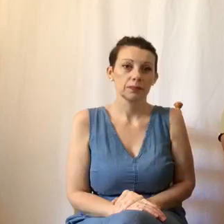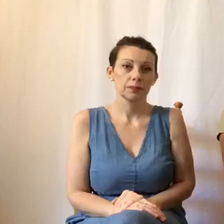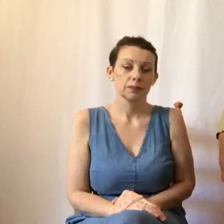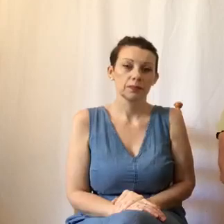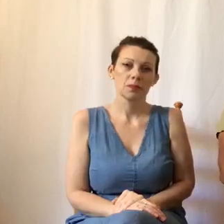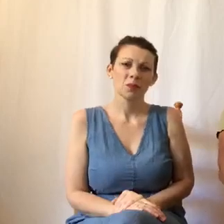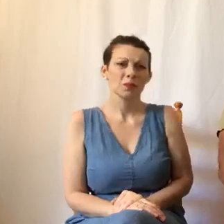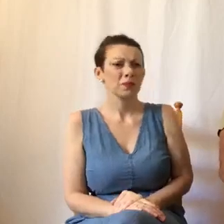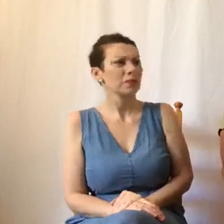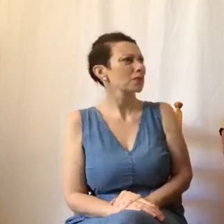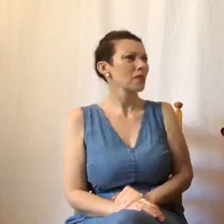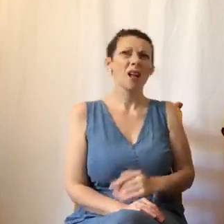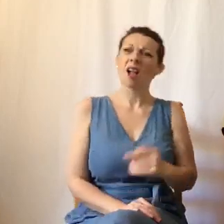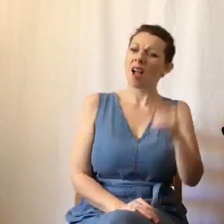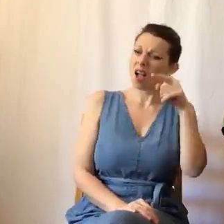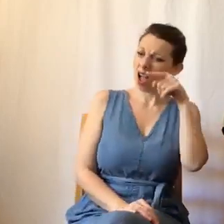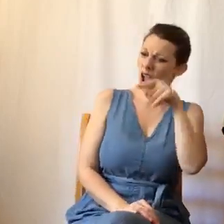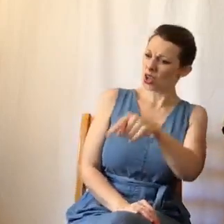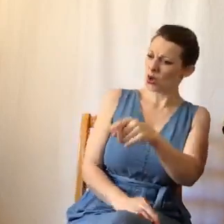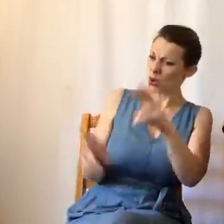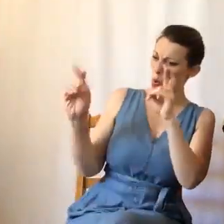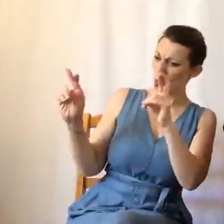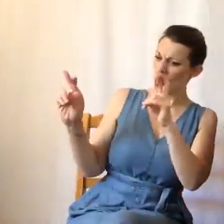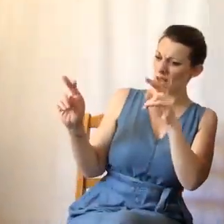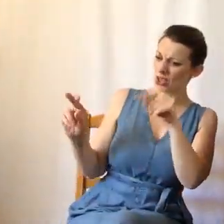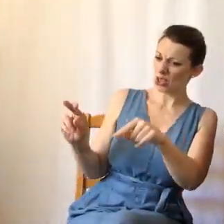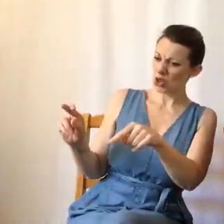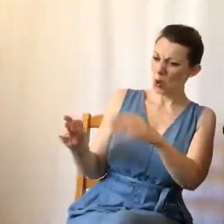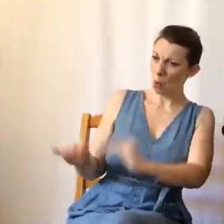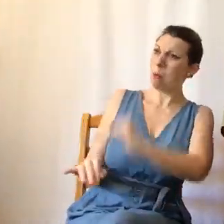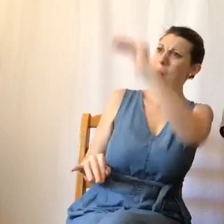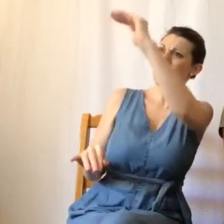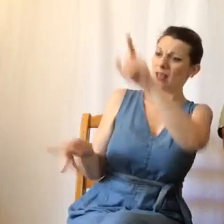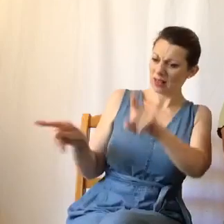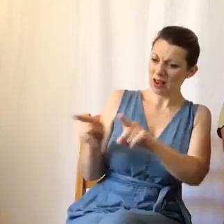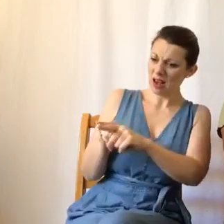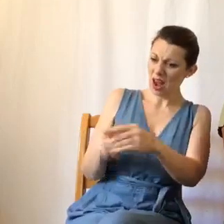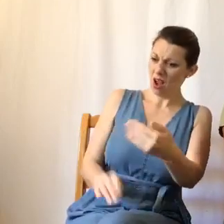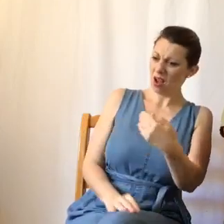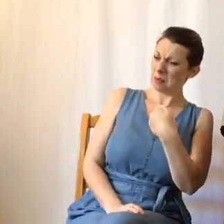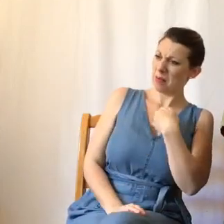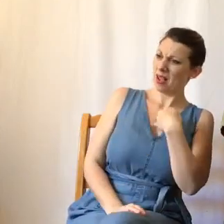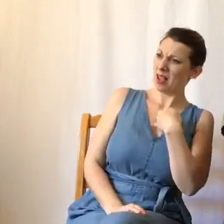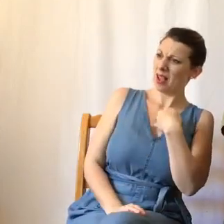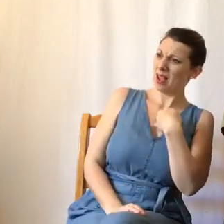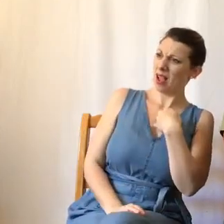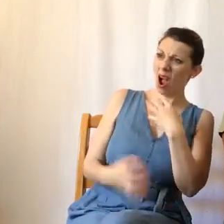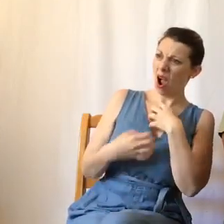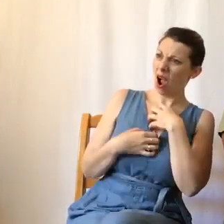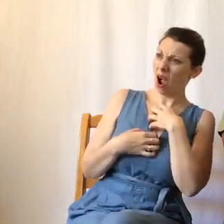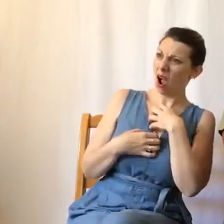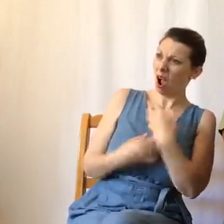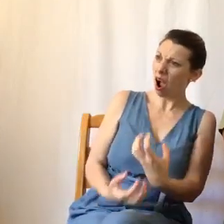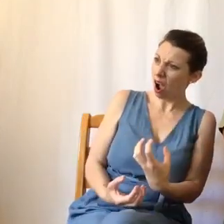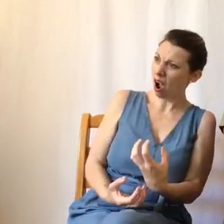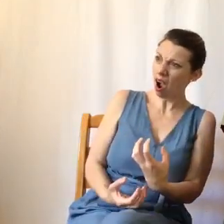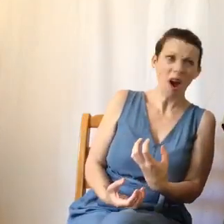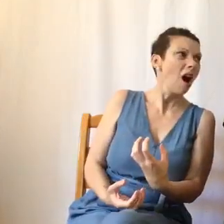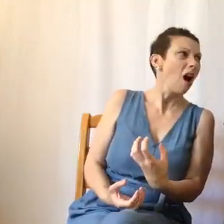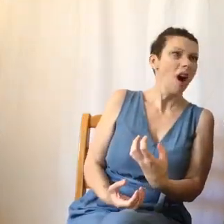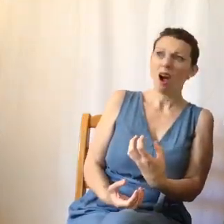"You wish you were big like me?" asked Woblin, overcome with shock.